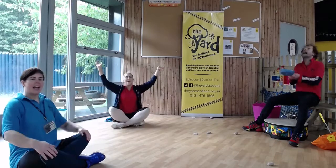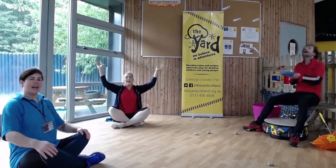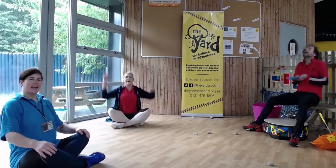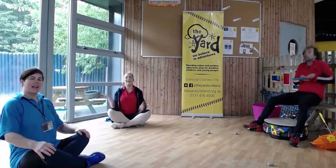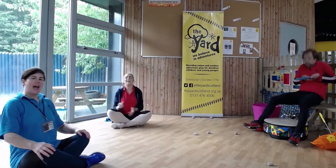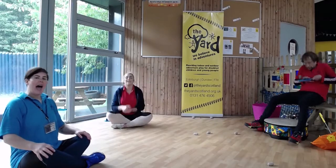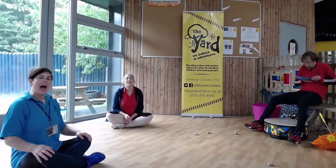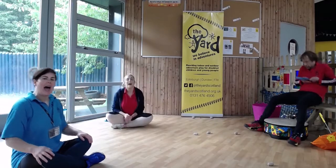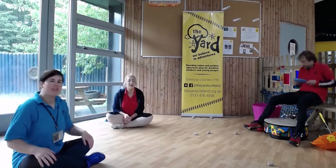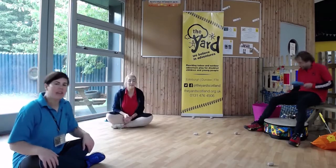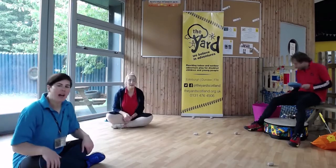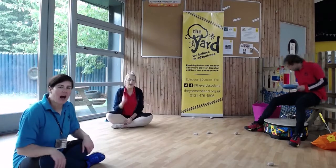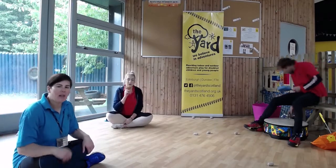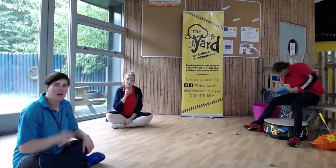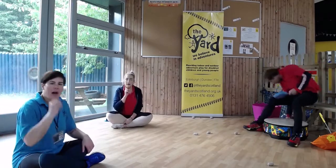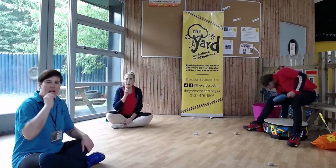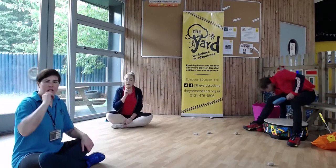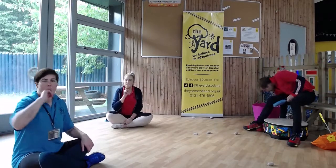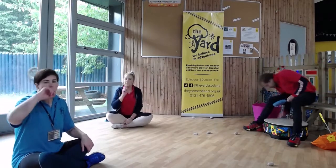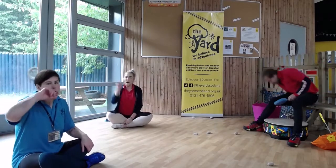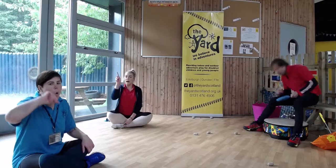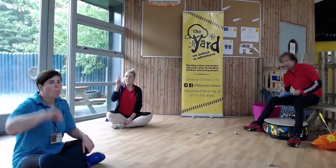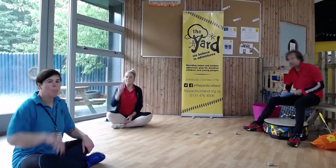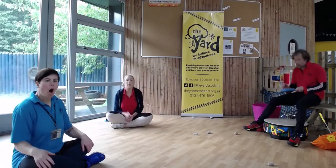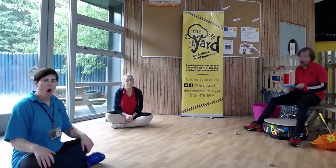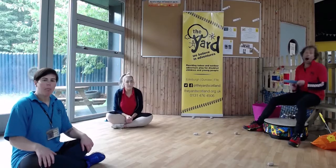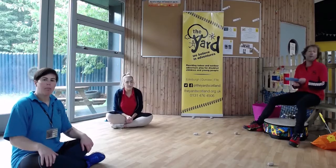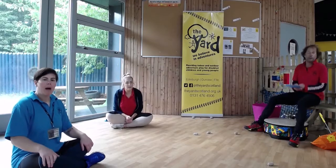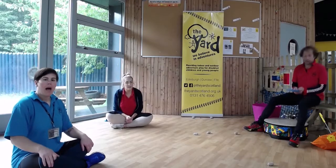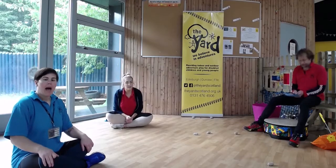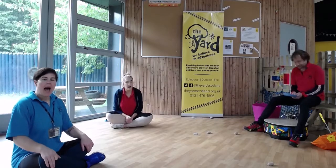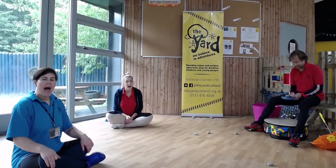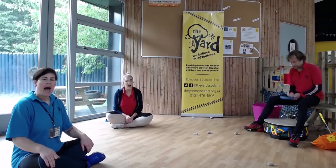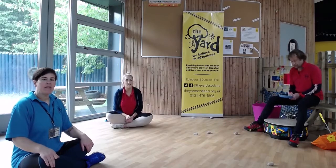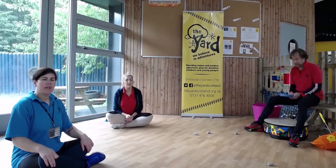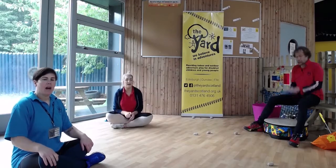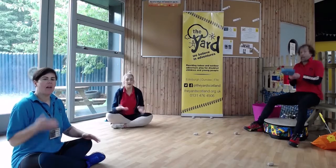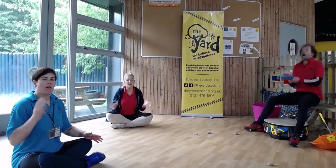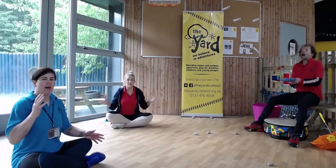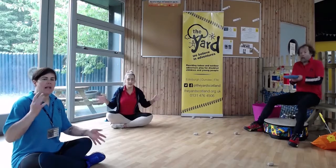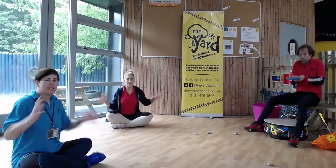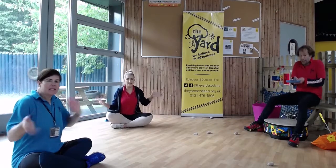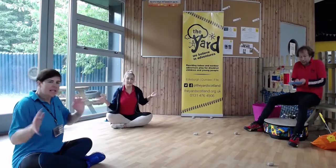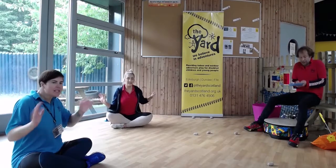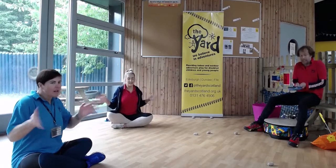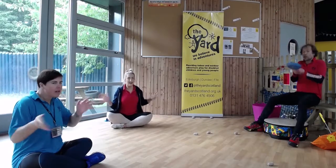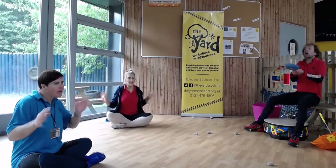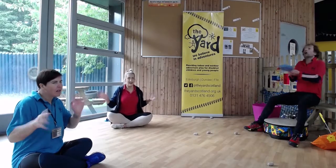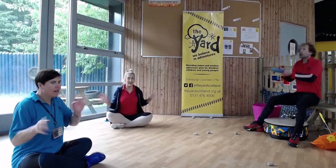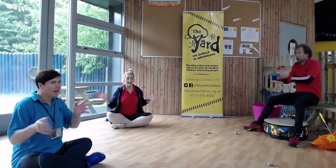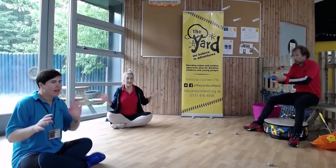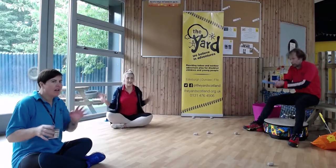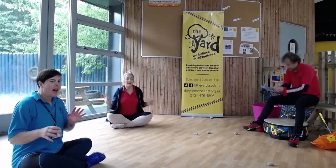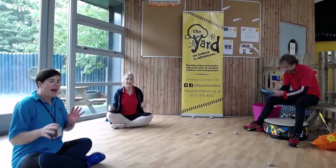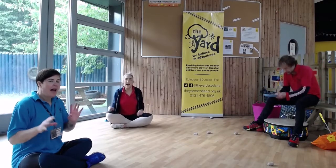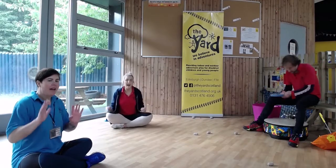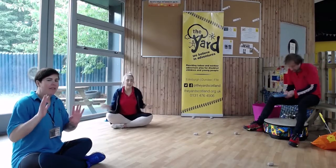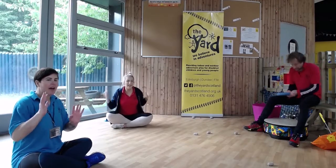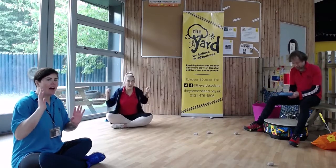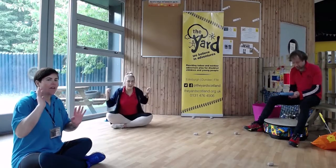bang! And the other went pop! And the other went sizzle! And the other